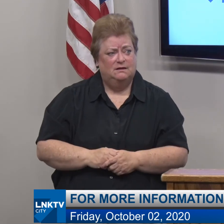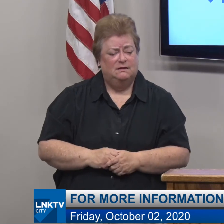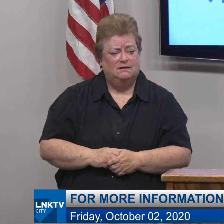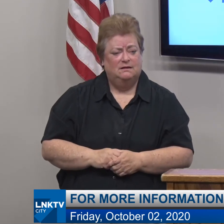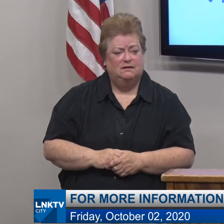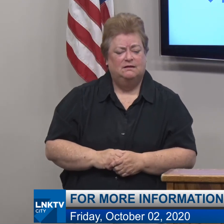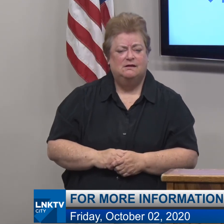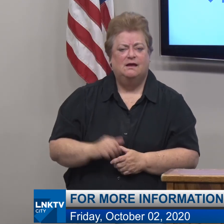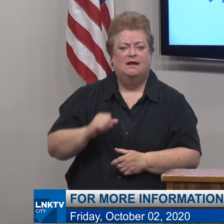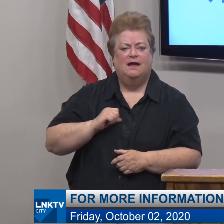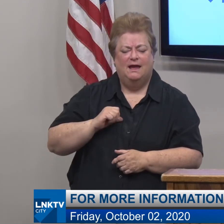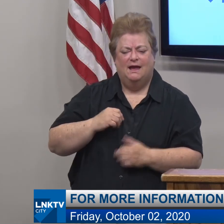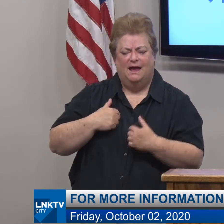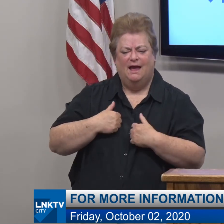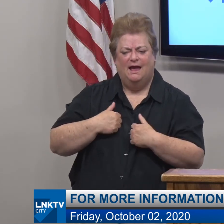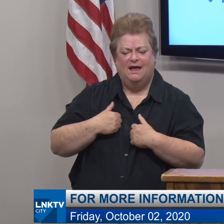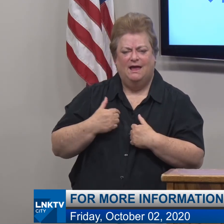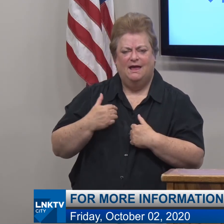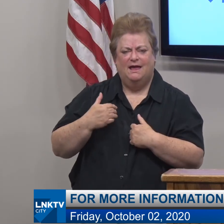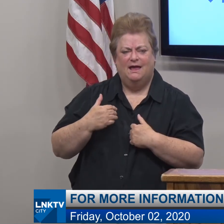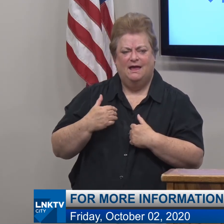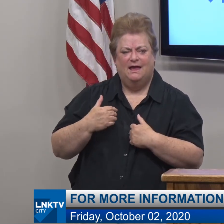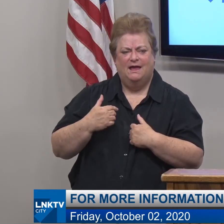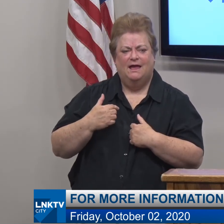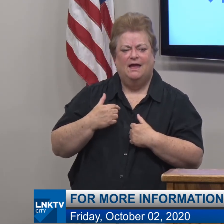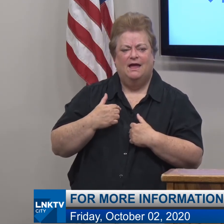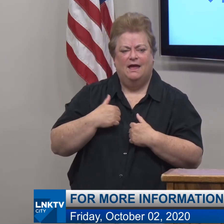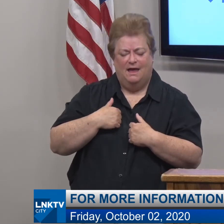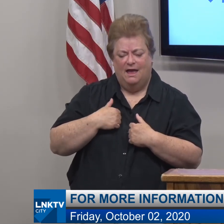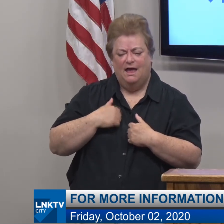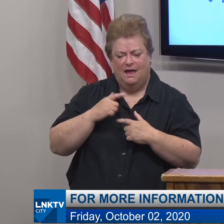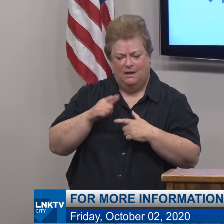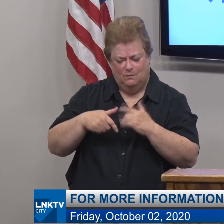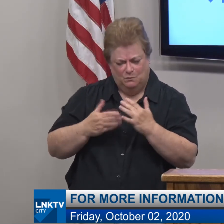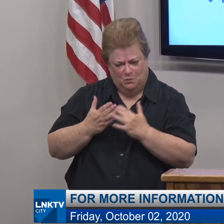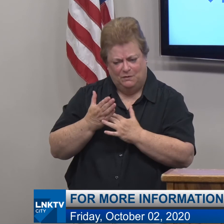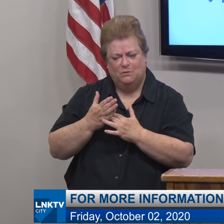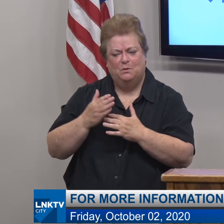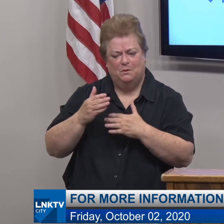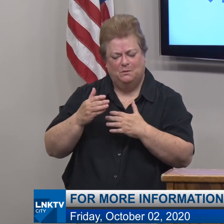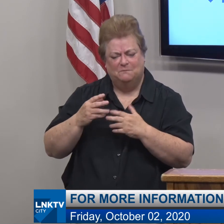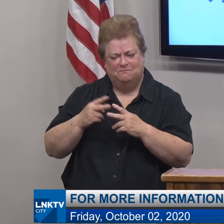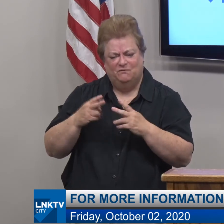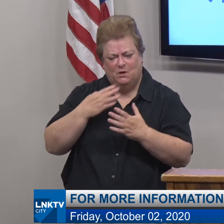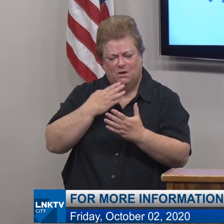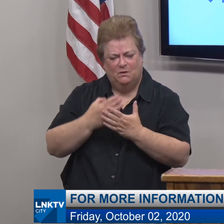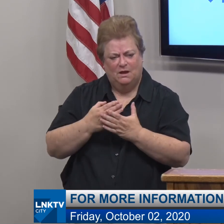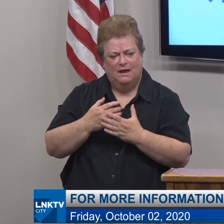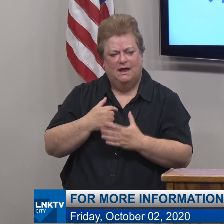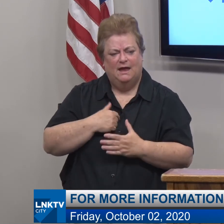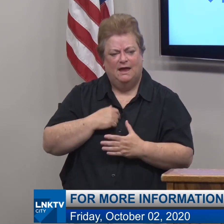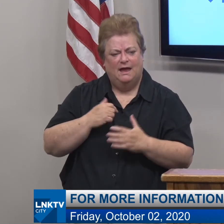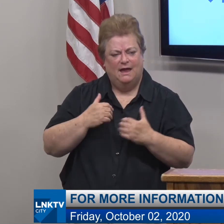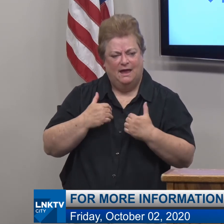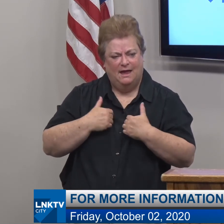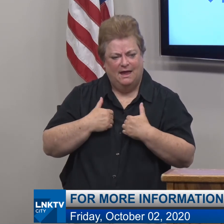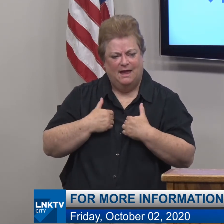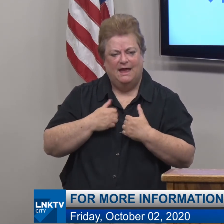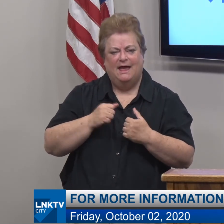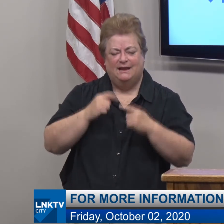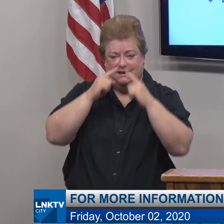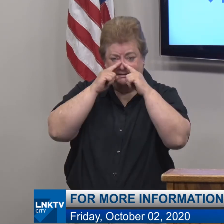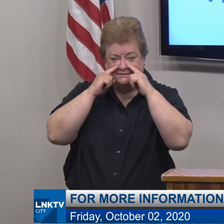I had some, I did very well, actually. And I actually did have a sinus